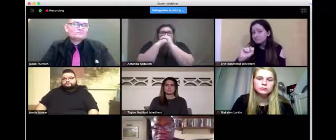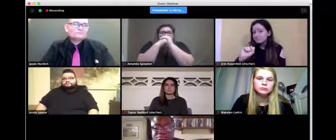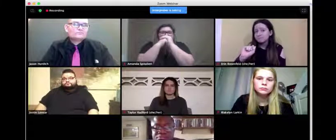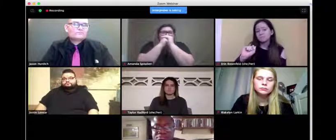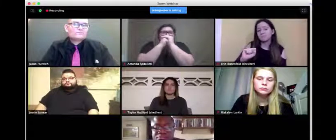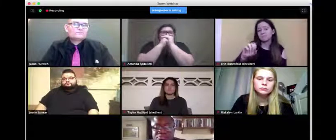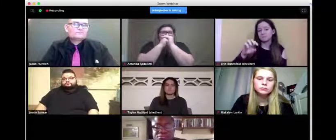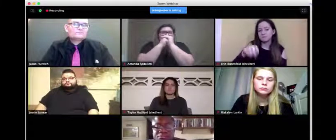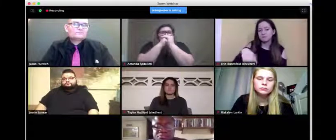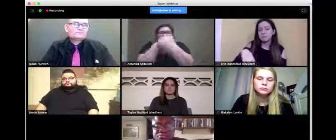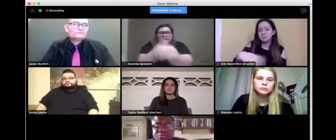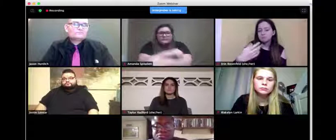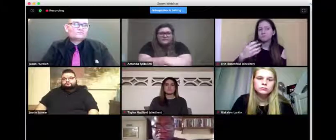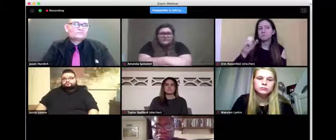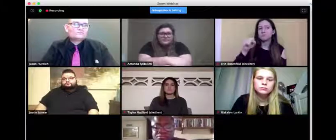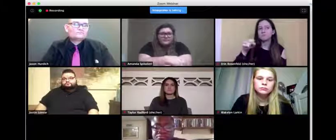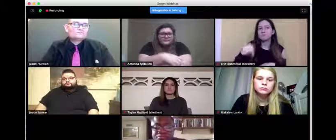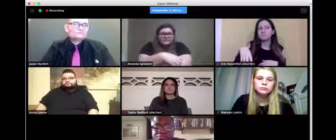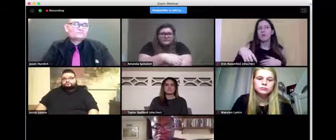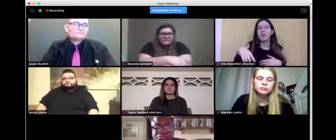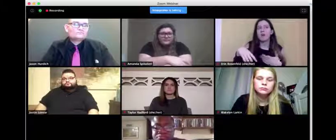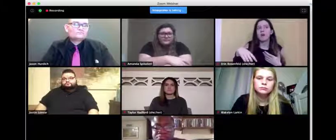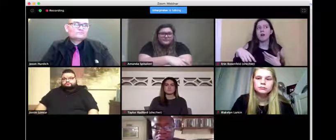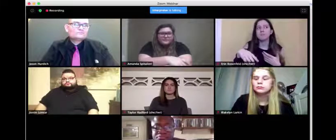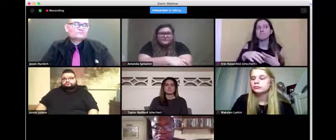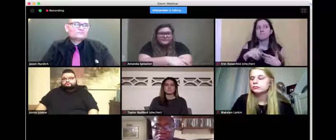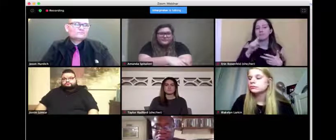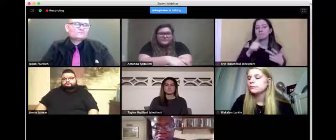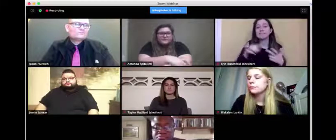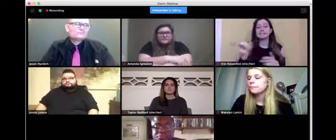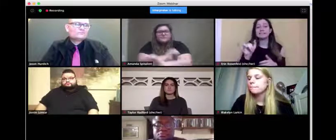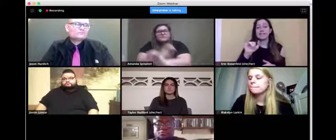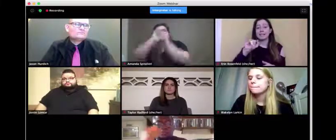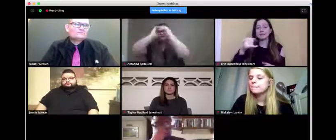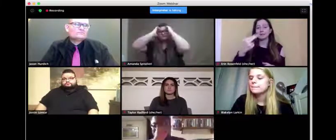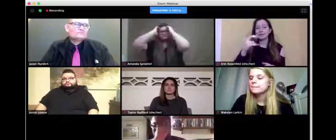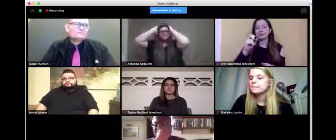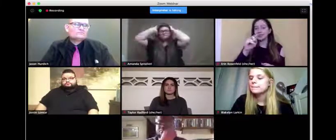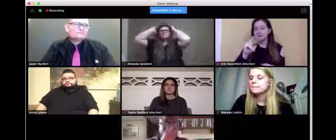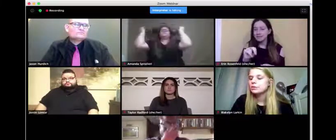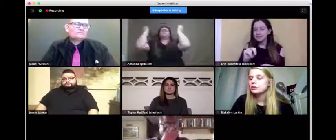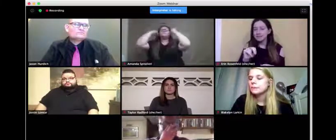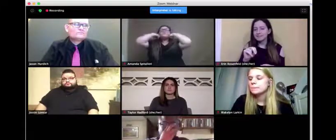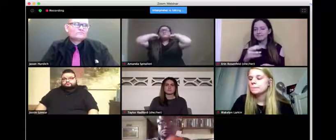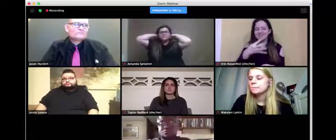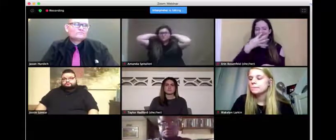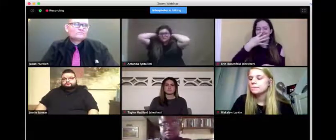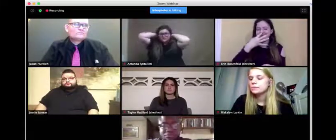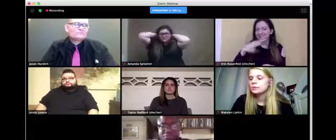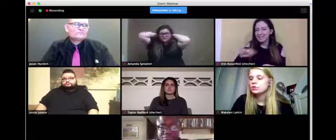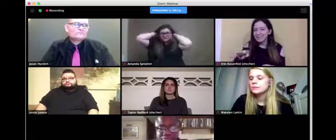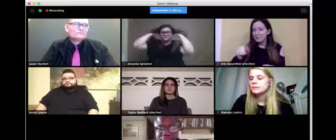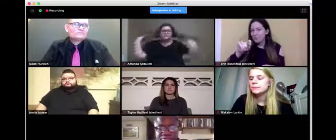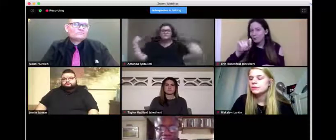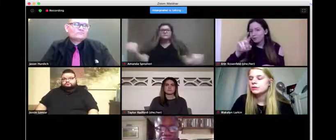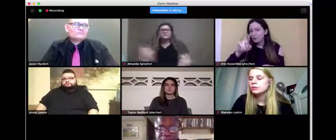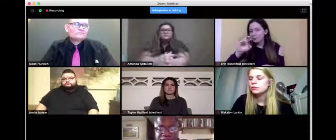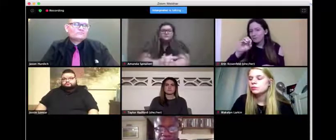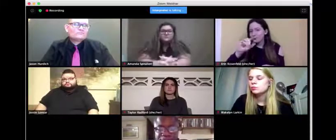Just like Justin had said, you've got to ignore those people. They're not worth